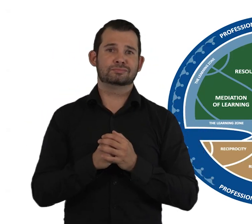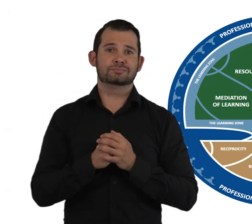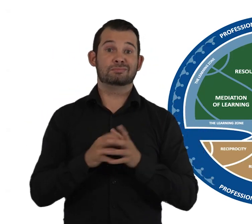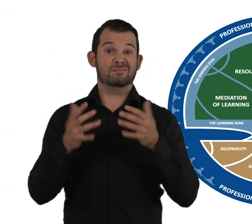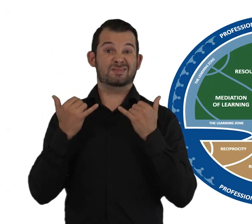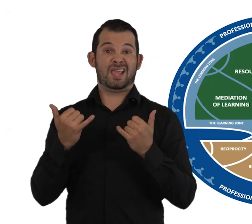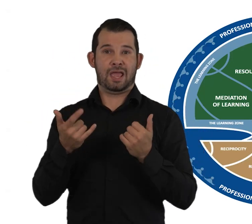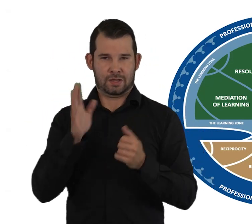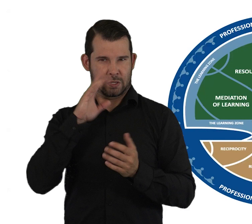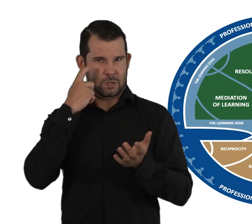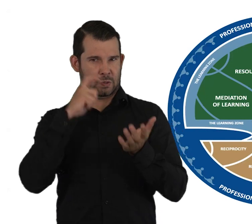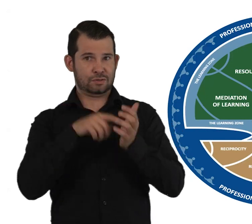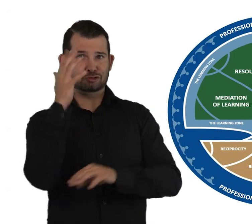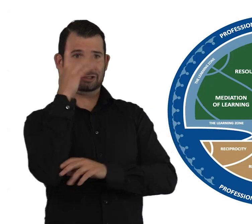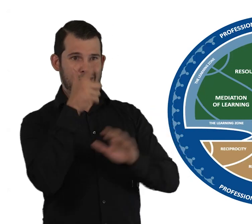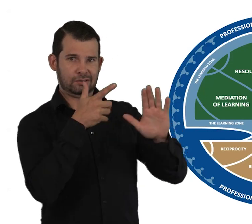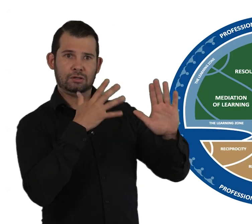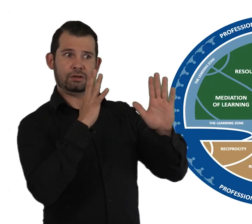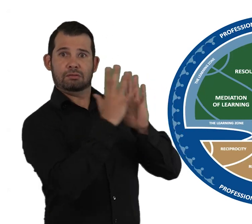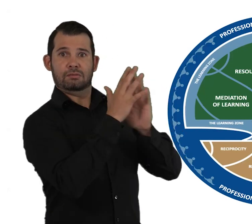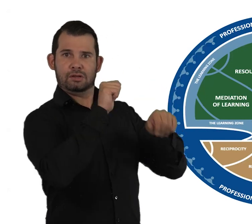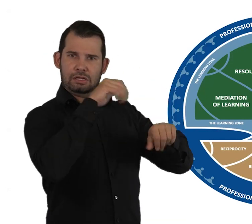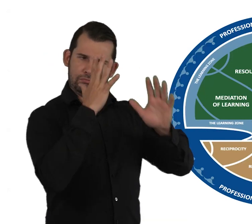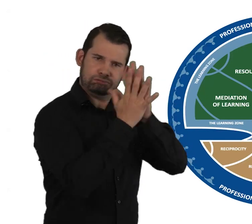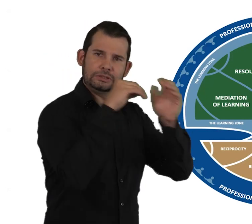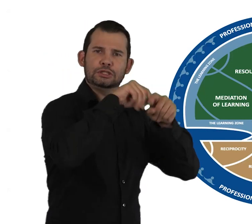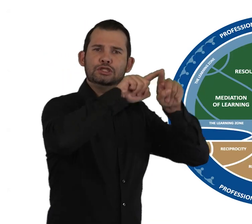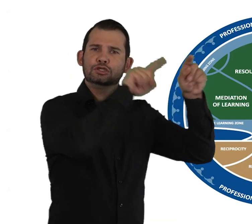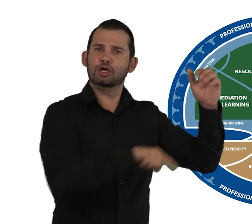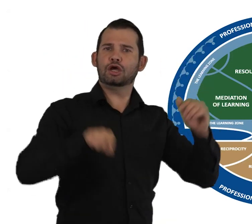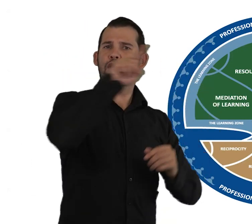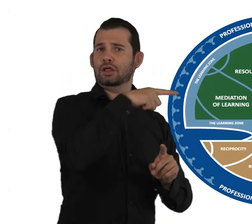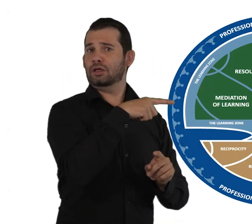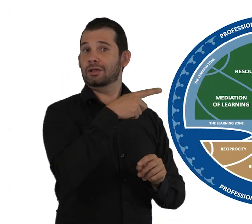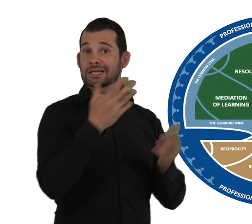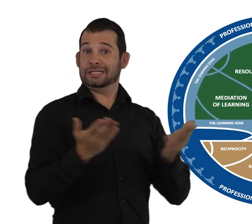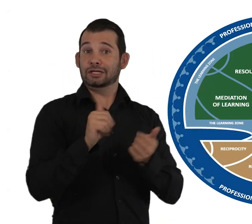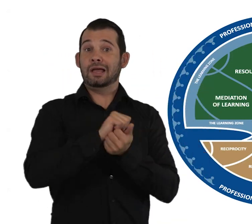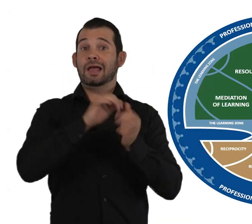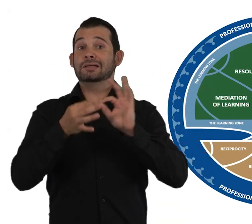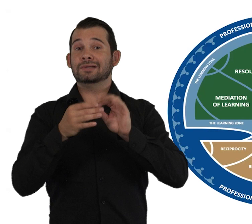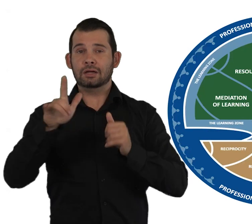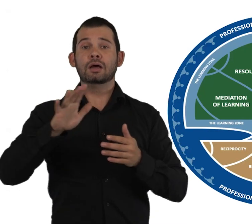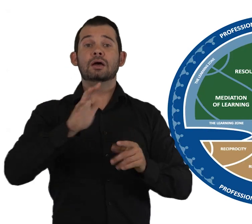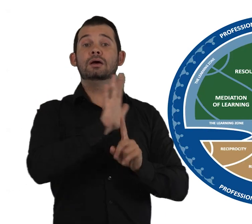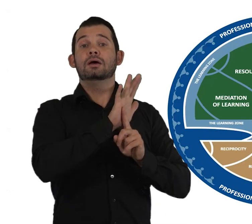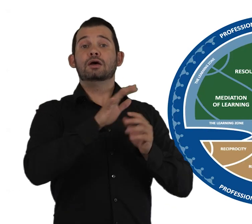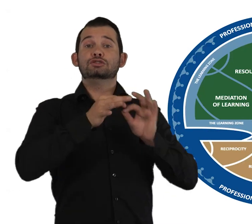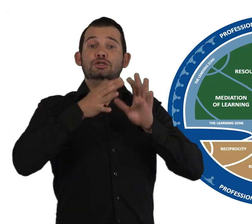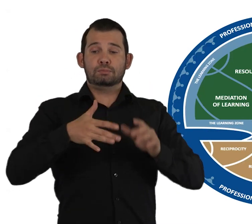Now, you will notice the tree is embedded in the shape of a circle. Here at Assign, the interpreter's holistic sense of self is